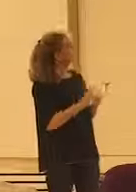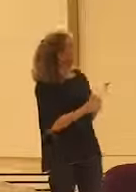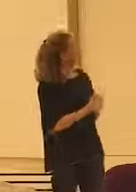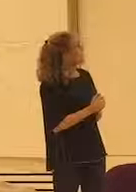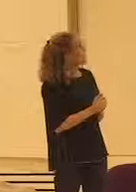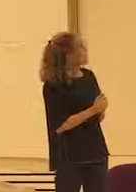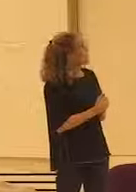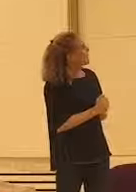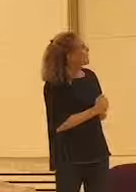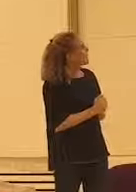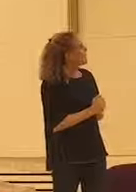there.